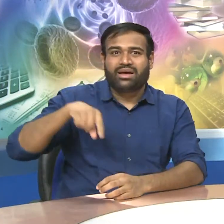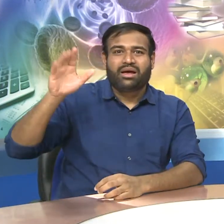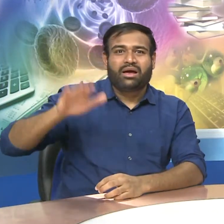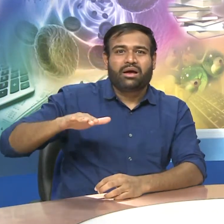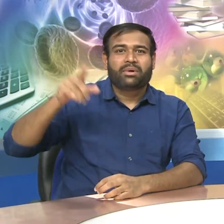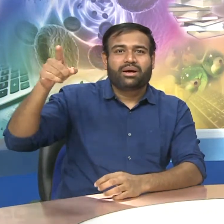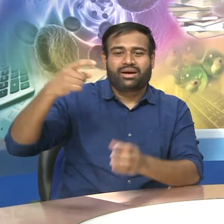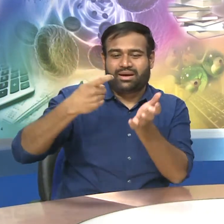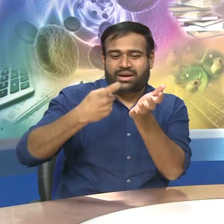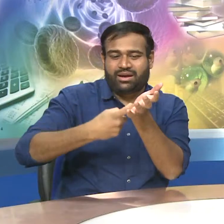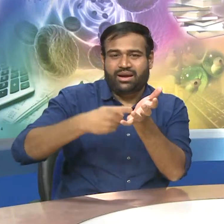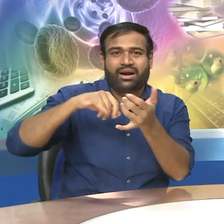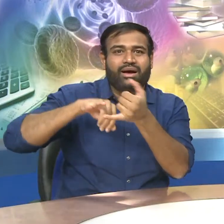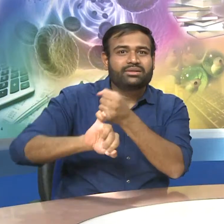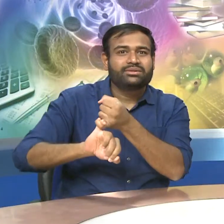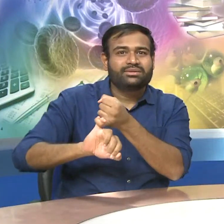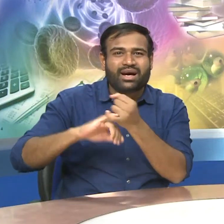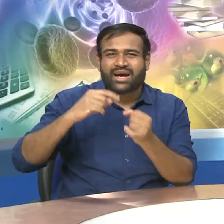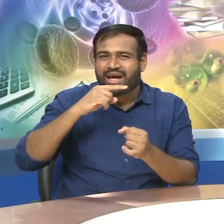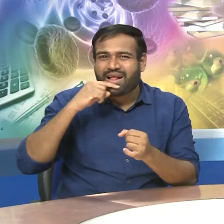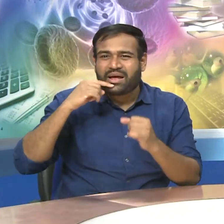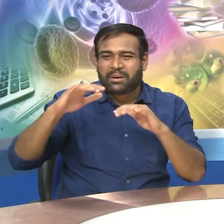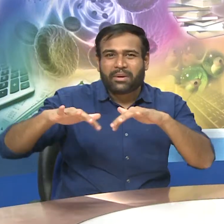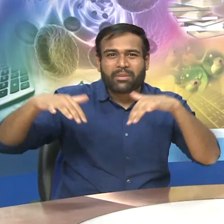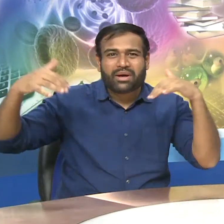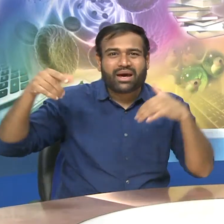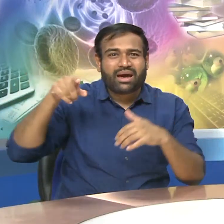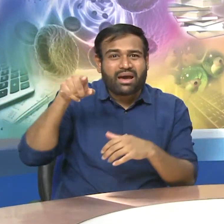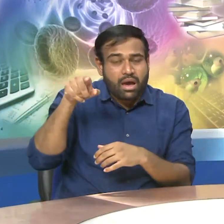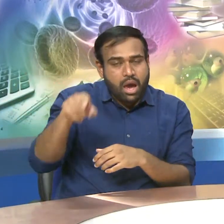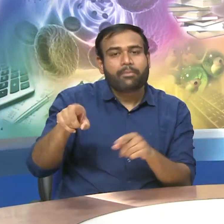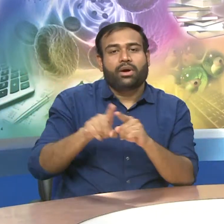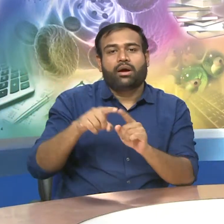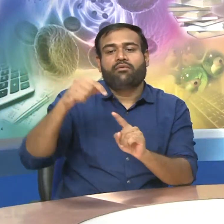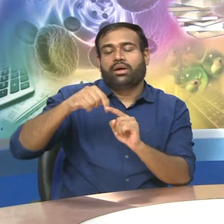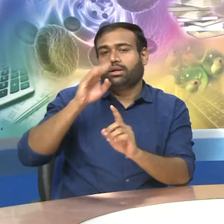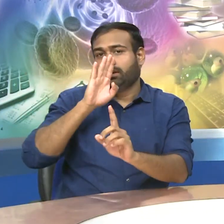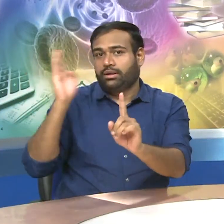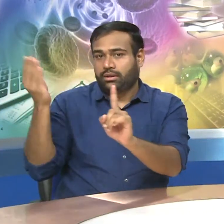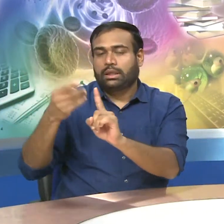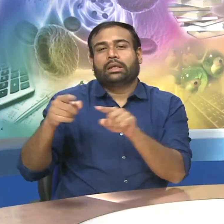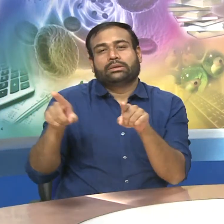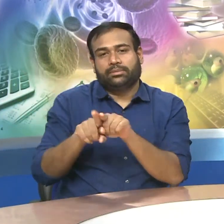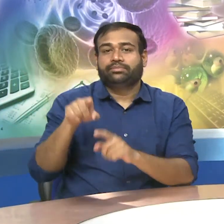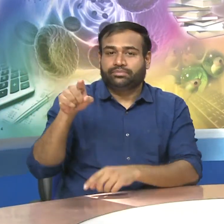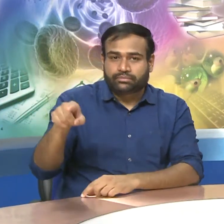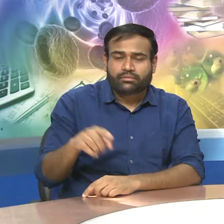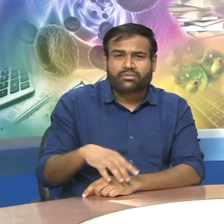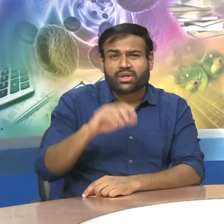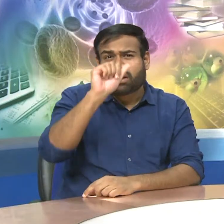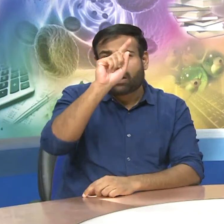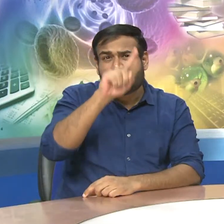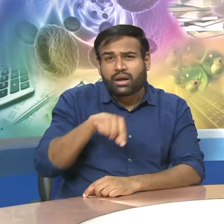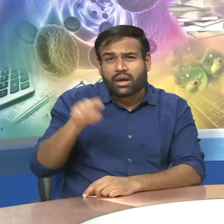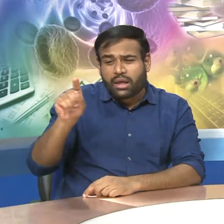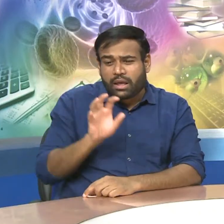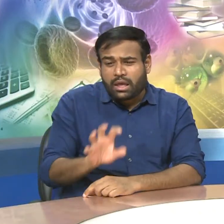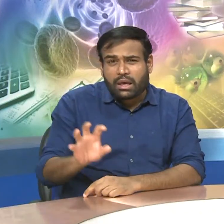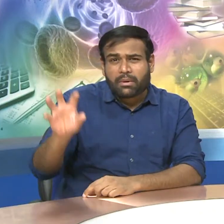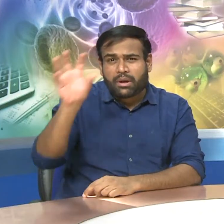representatives. For example, Council of States means Rajya Sabha and State Legislative